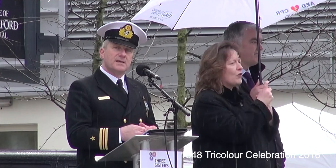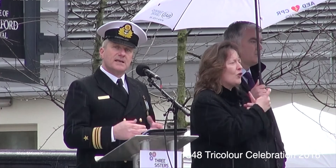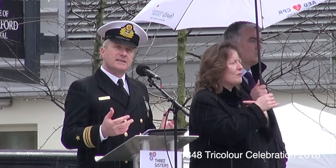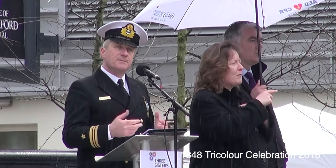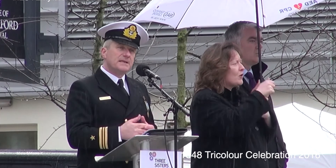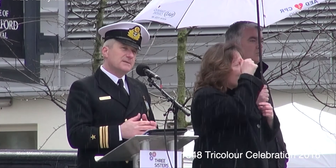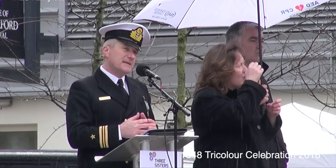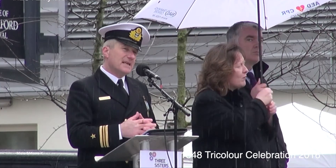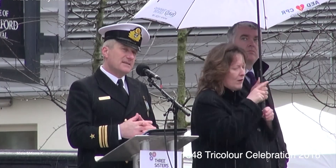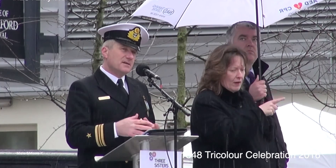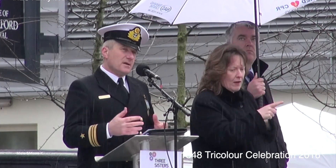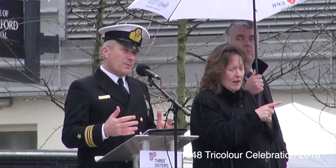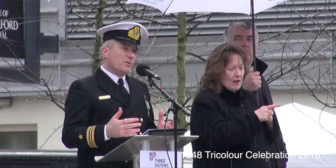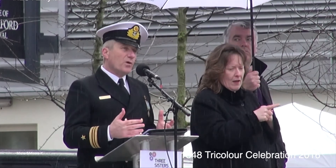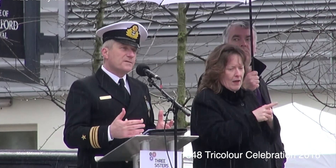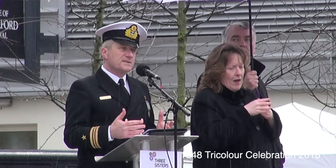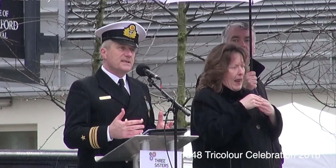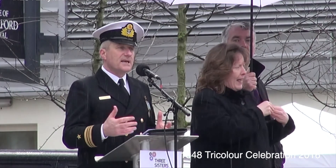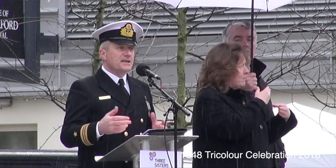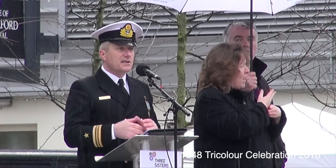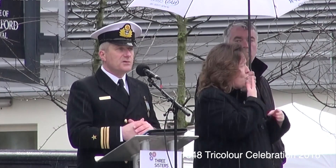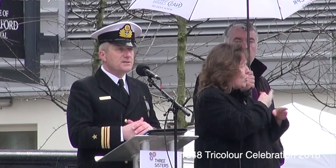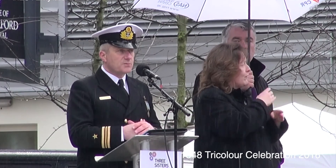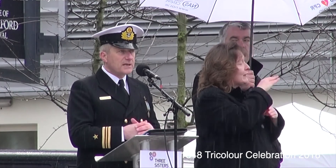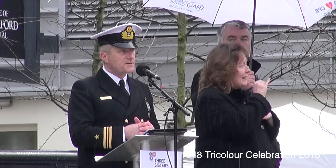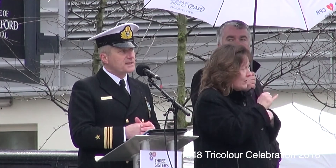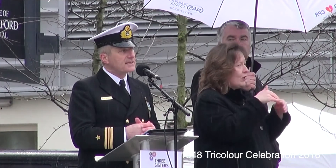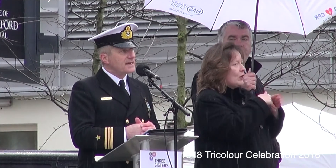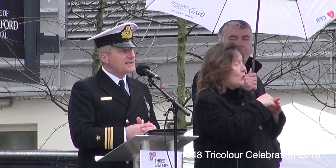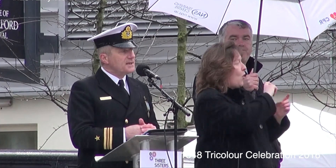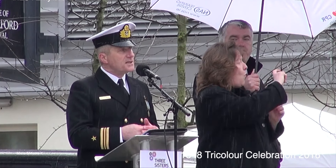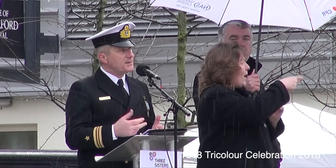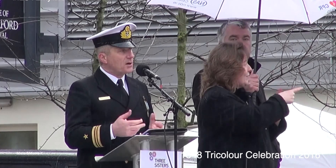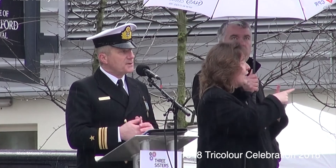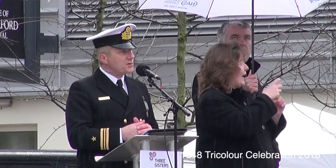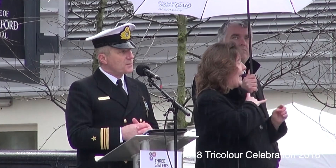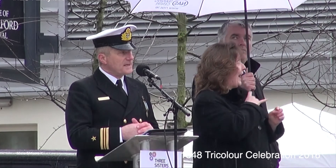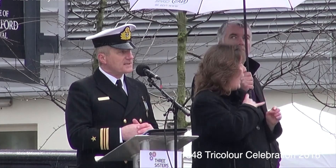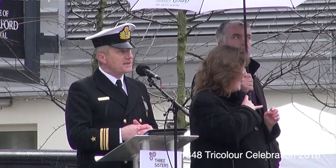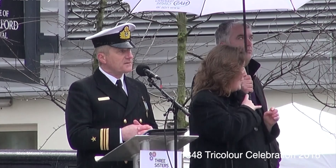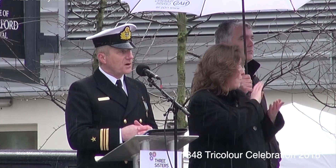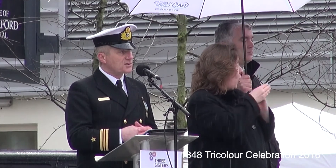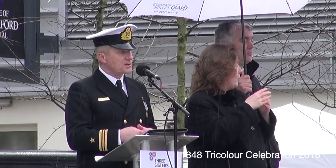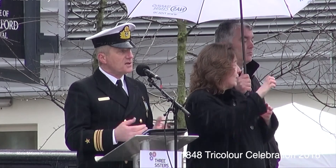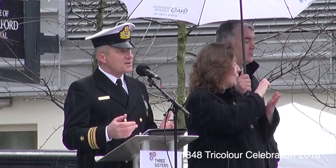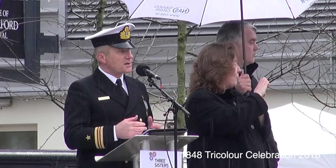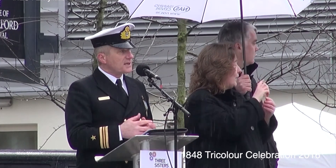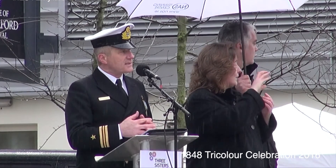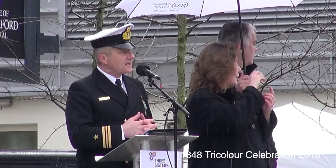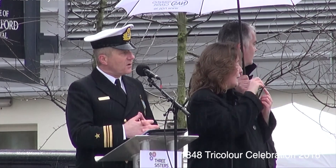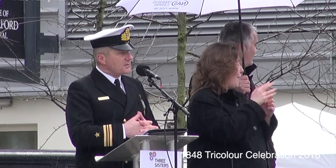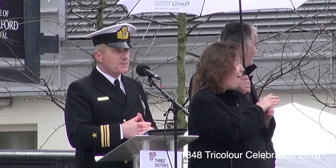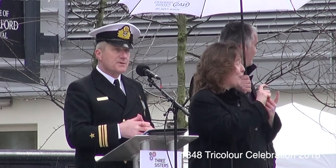with it, it is a bid that's been led by Waterford City and includes Wexford and Kilkenny to become the European City of Culture. So